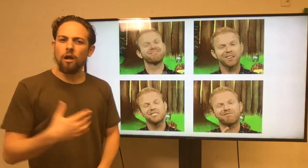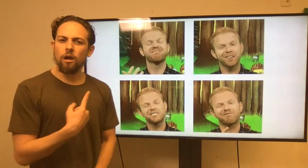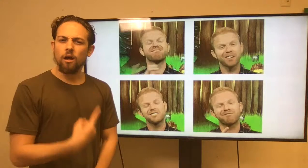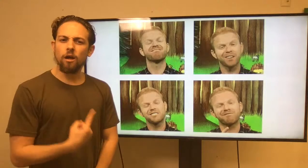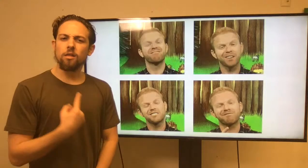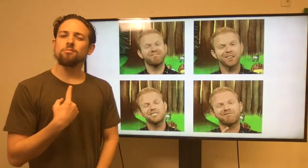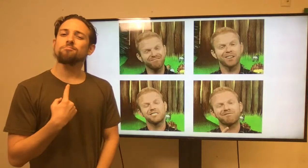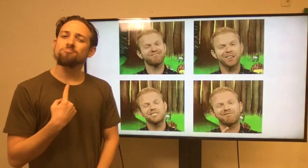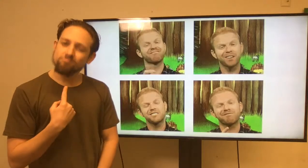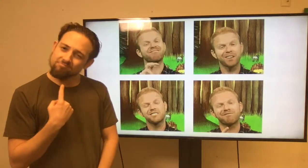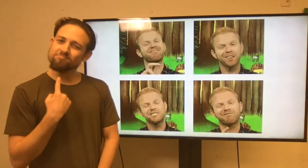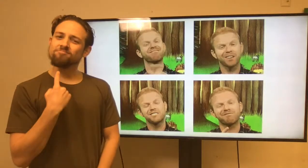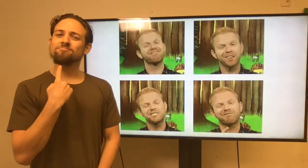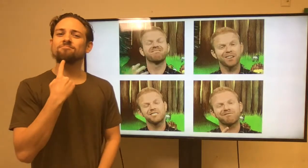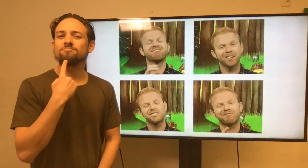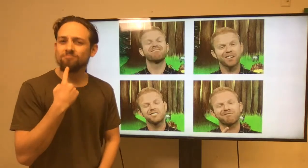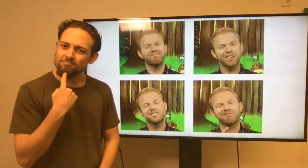What does the movement of his head look like?